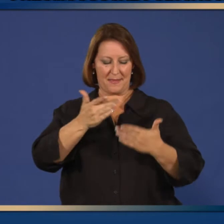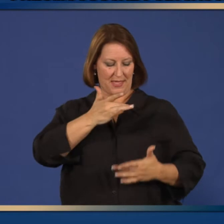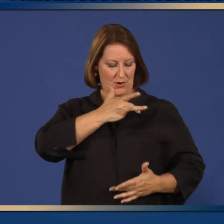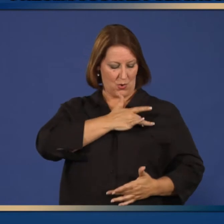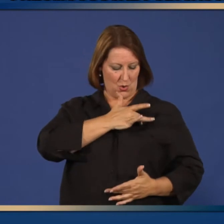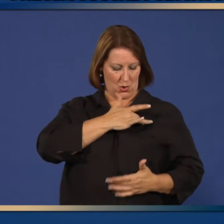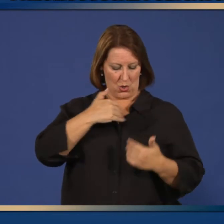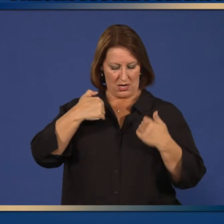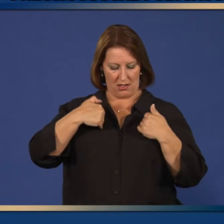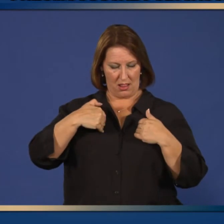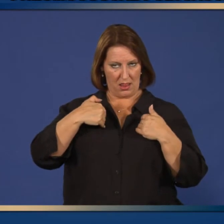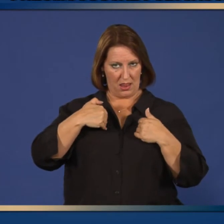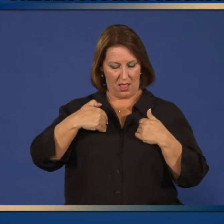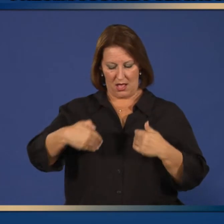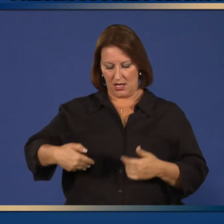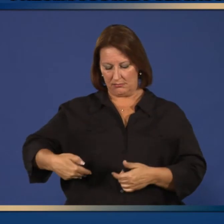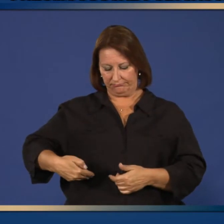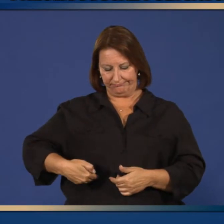syndrome,